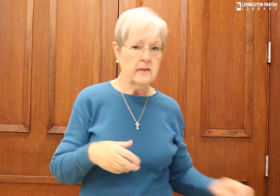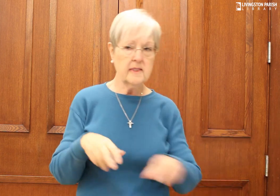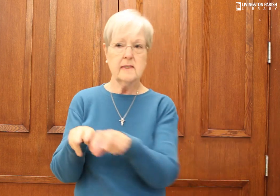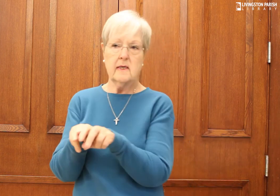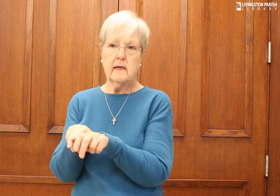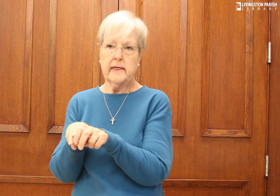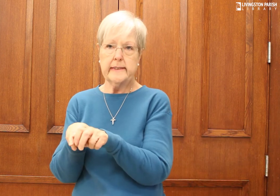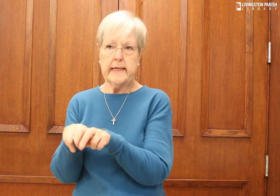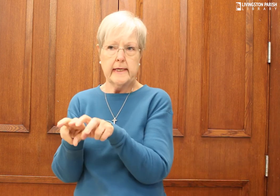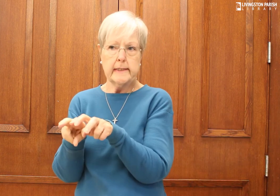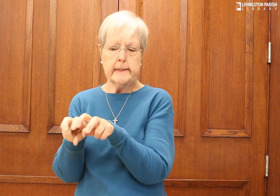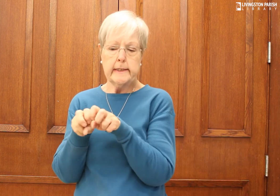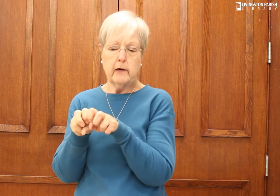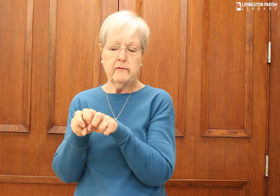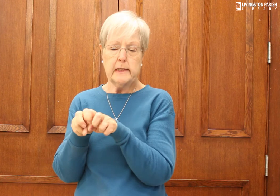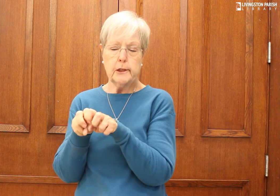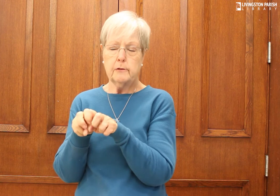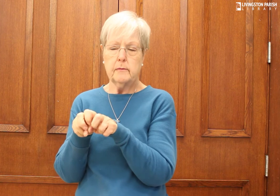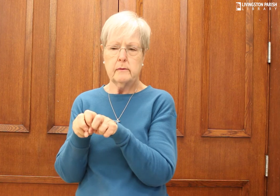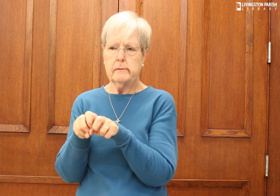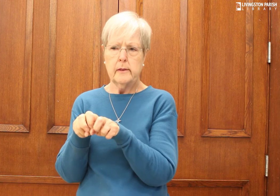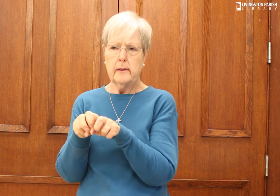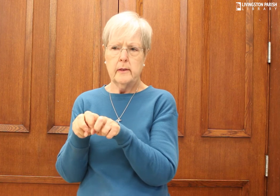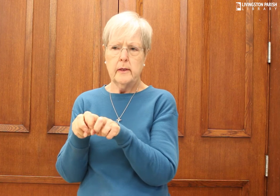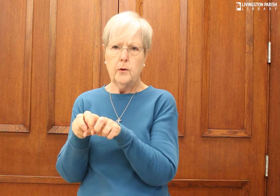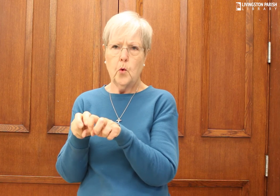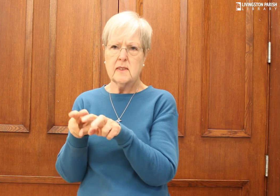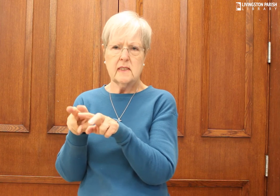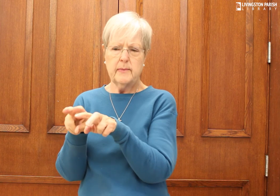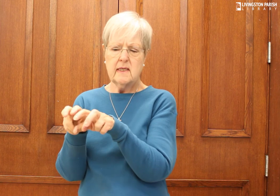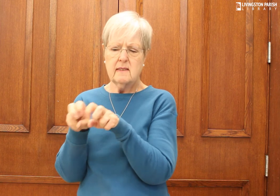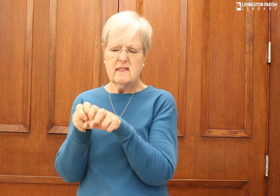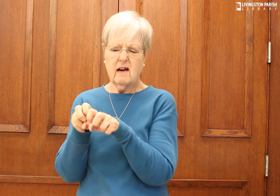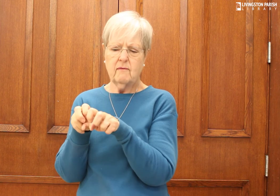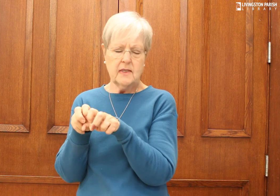This is an ugly sign. Selfish. Who wants to be selfish?